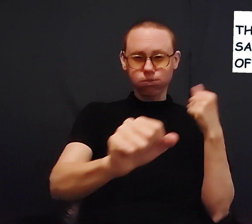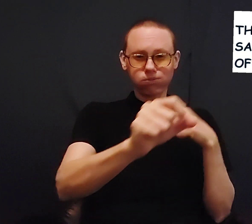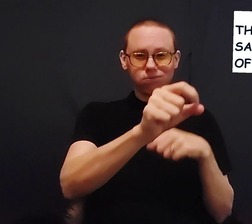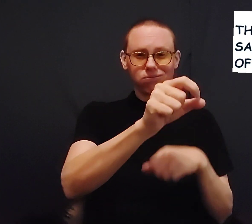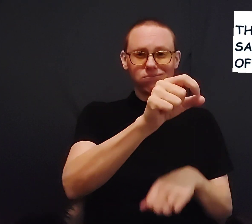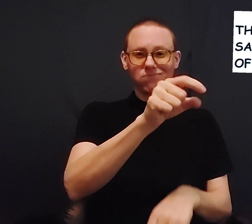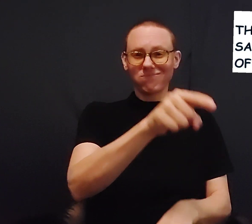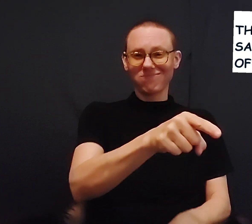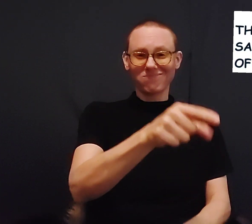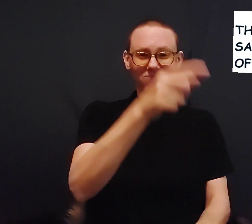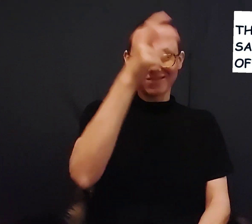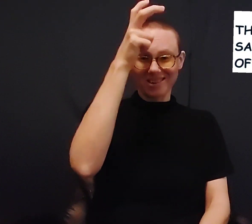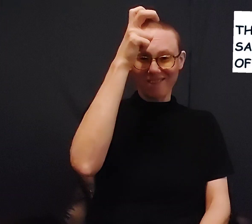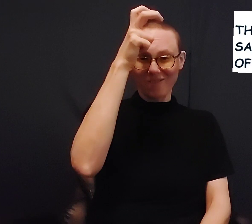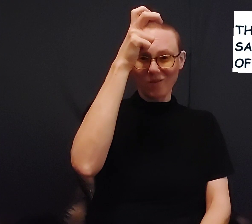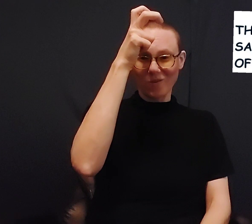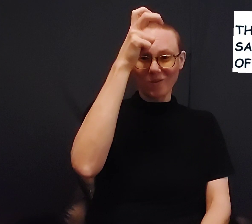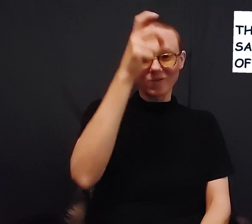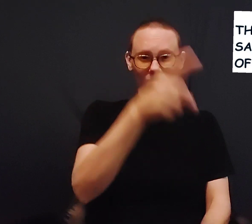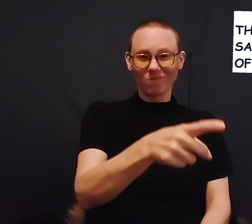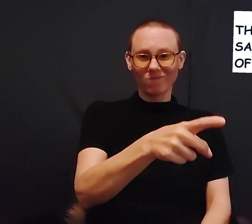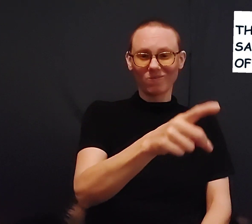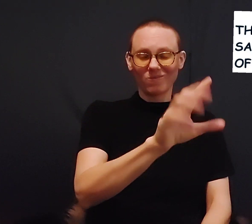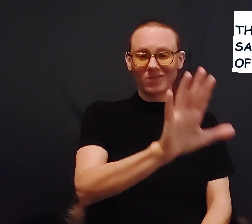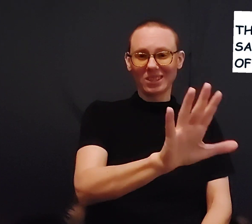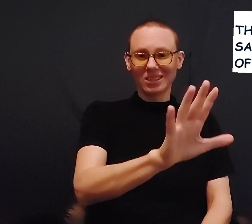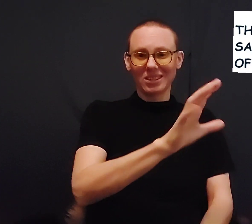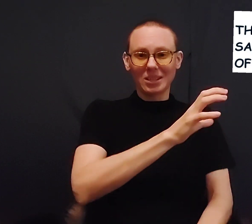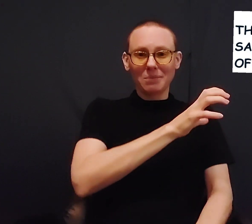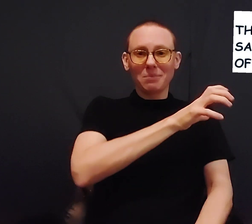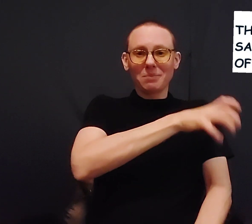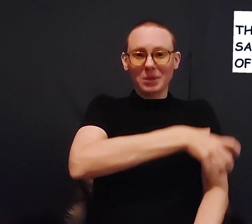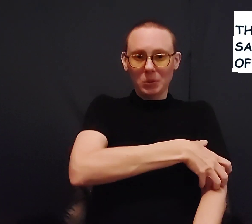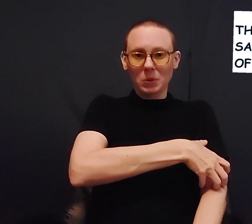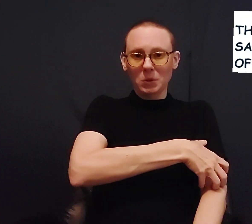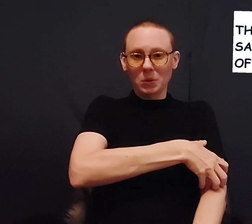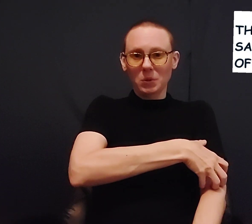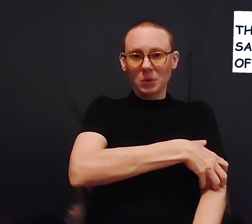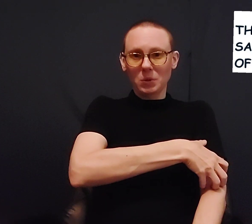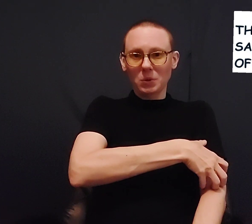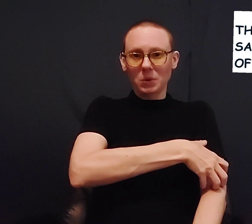destroyed the devil's power over death.